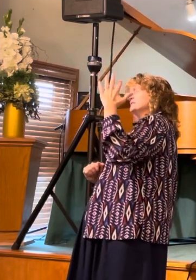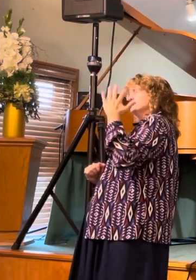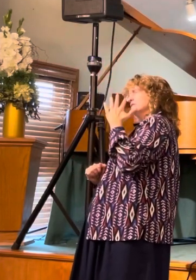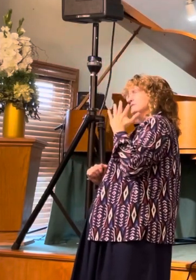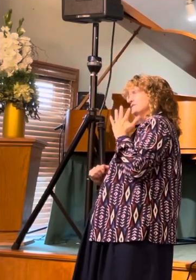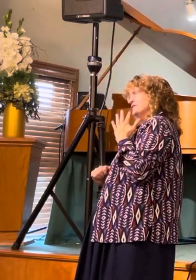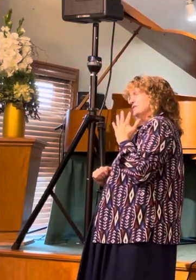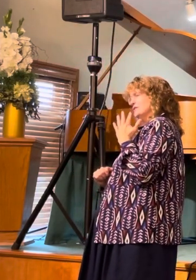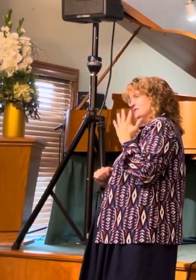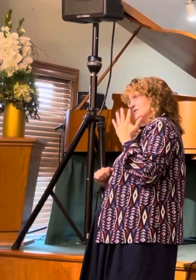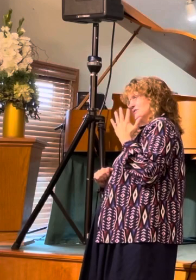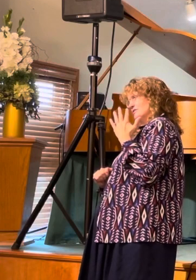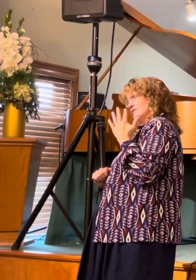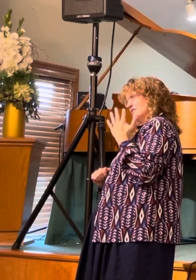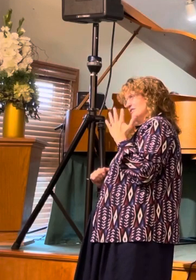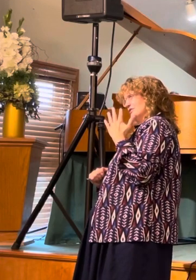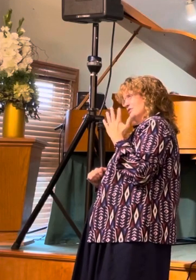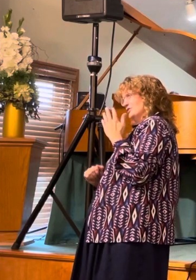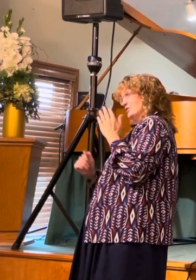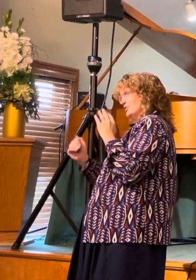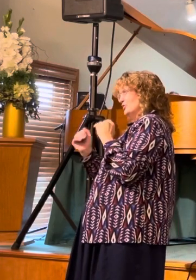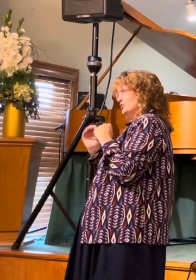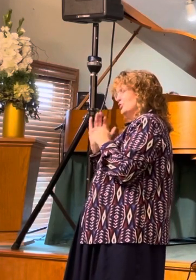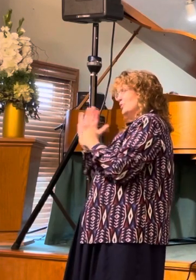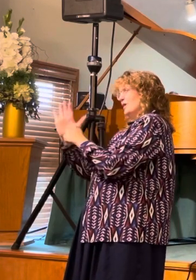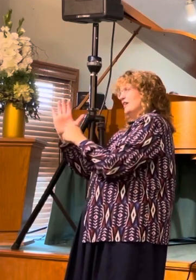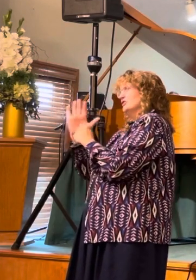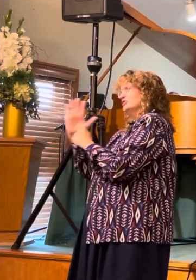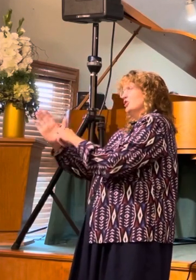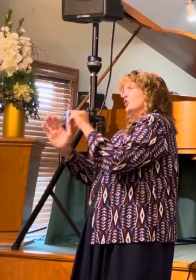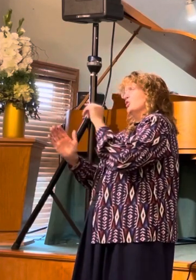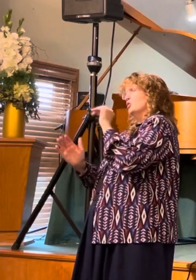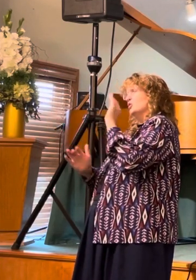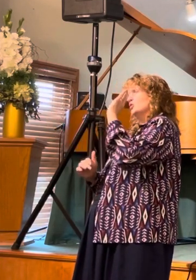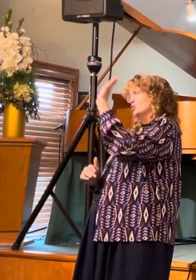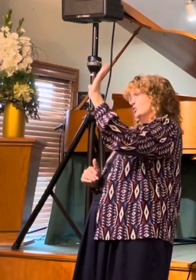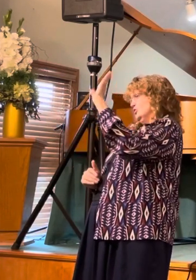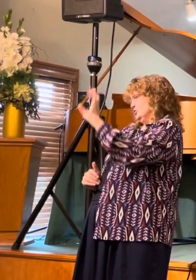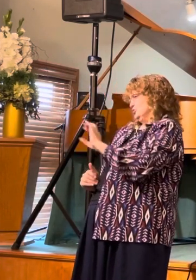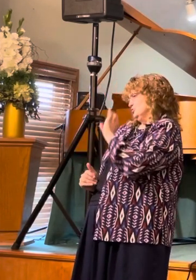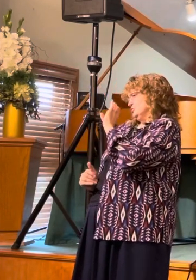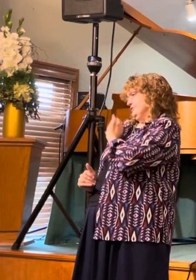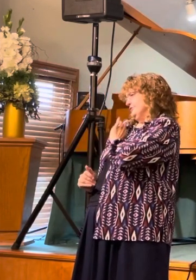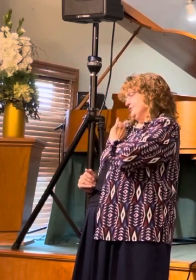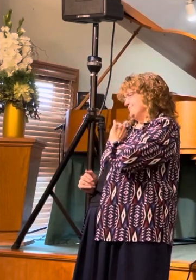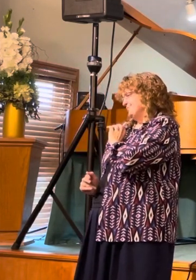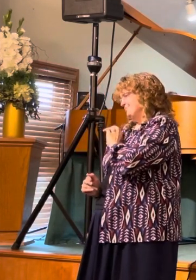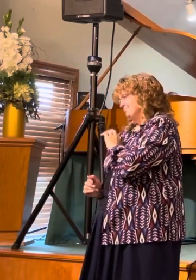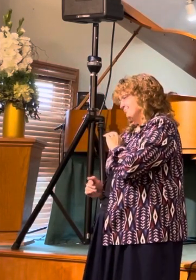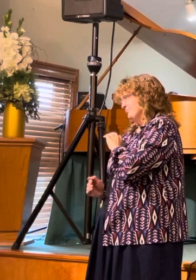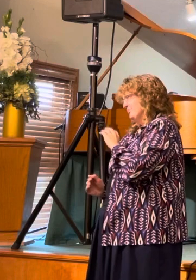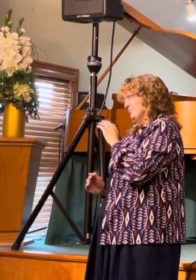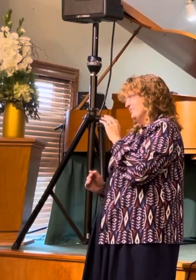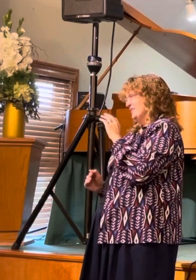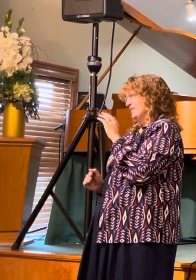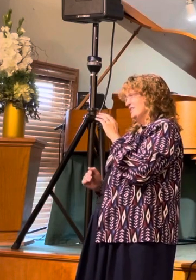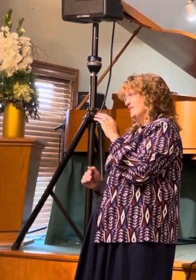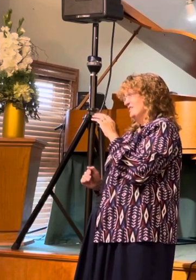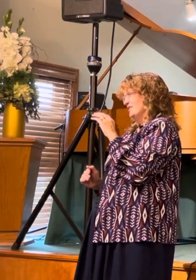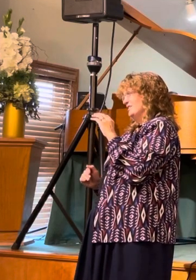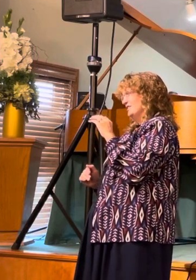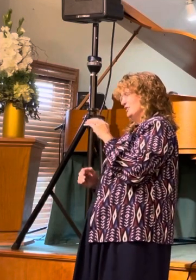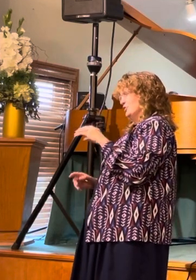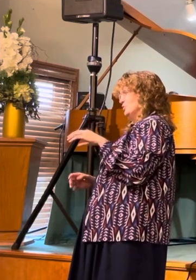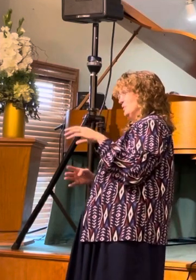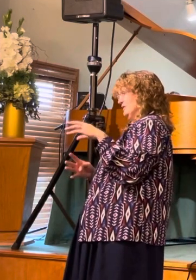grace? Do I reflect who you are in the way that I choose